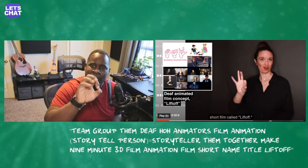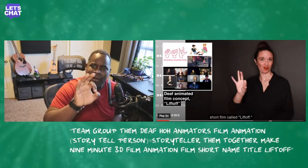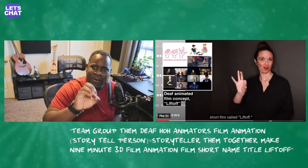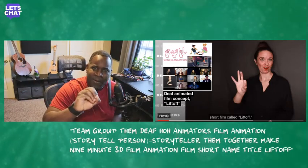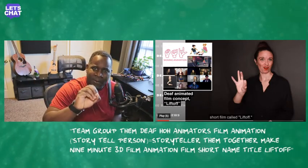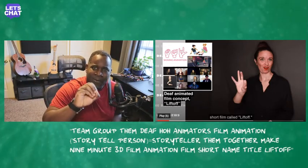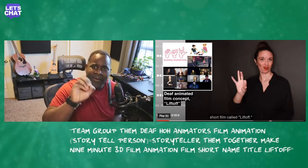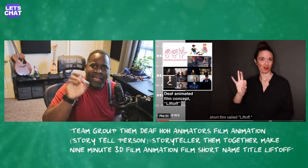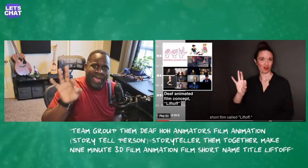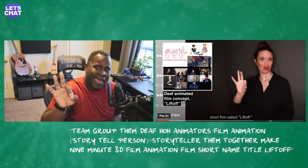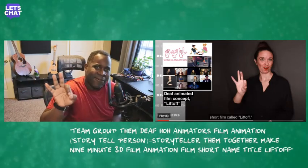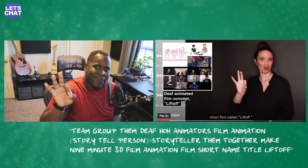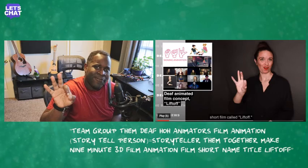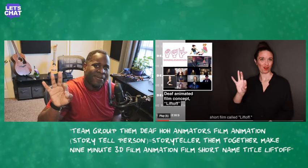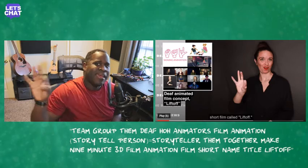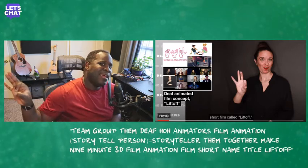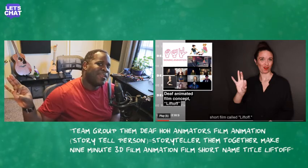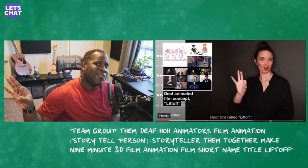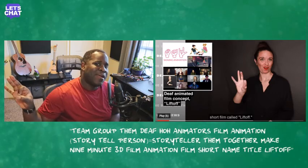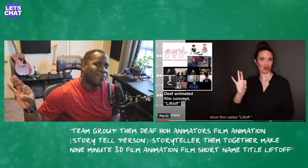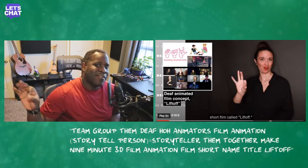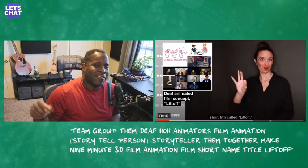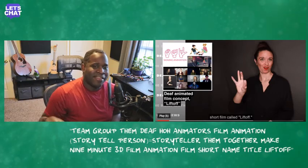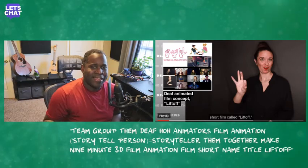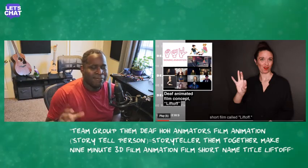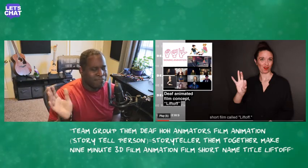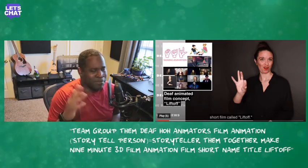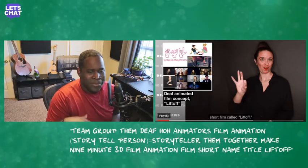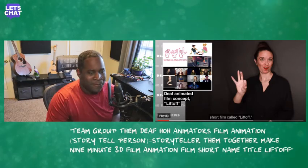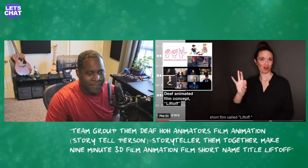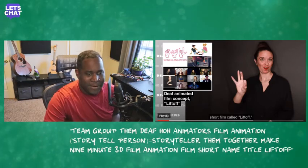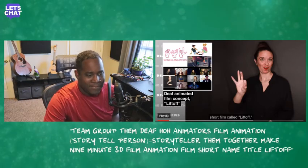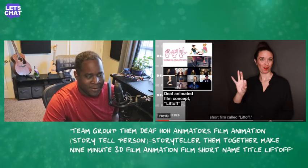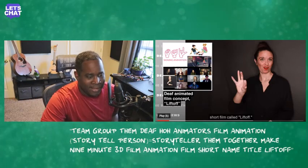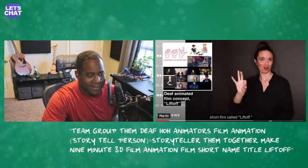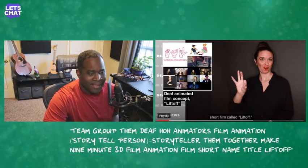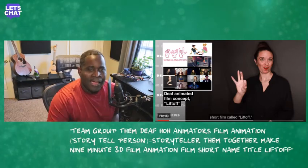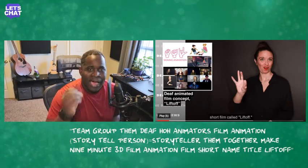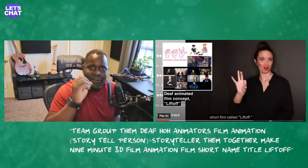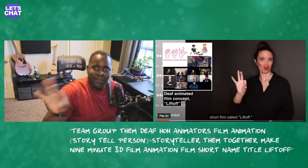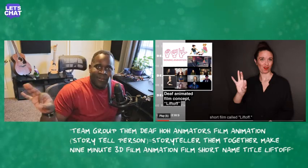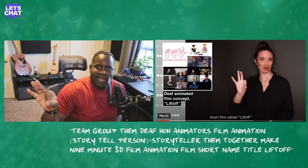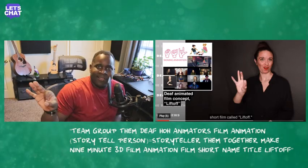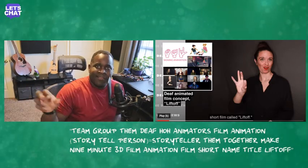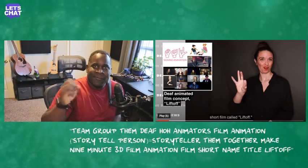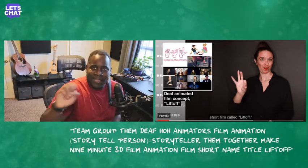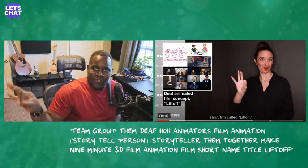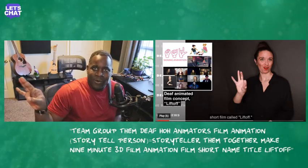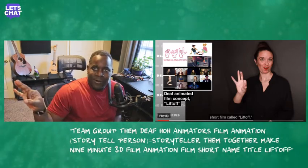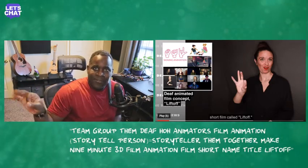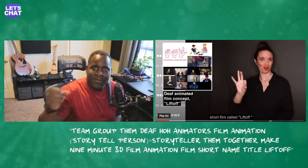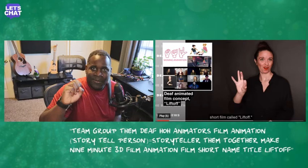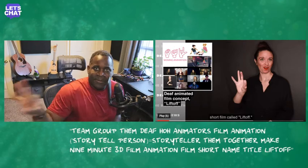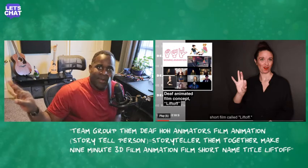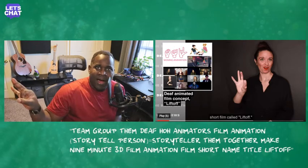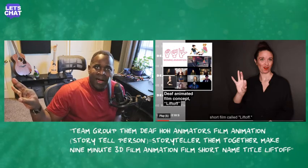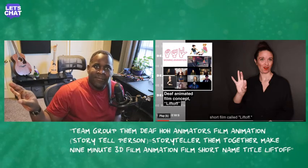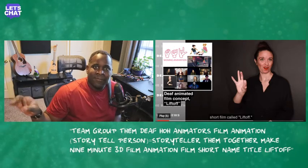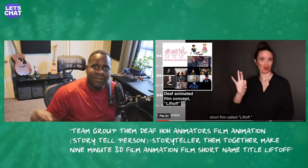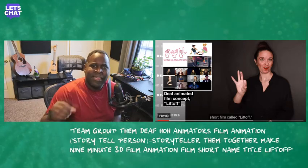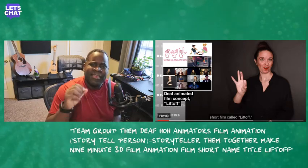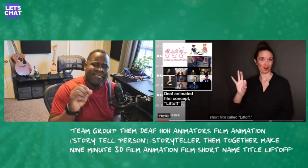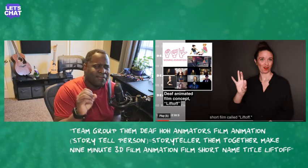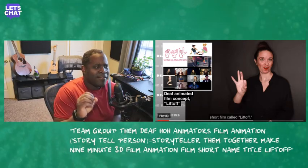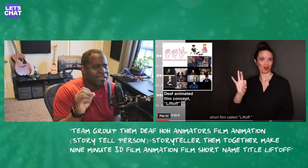or OF and another F on the side. Very, very nice. I normally go like this for like short words,